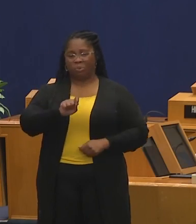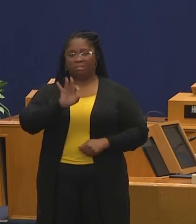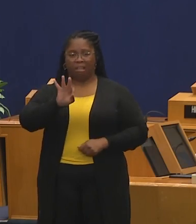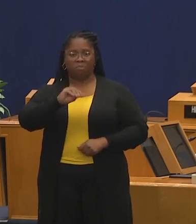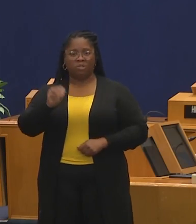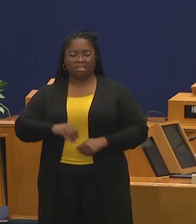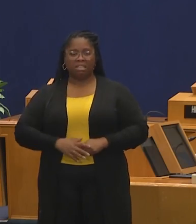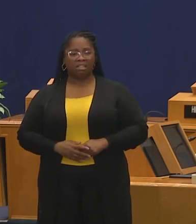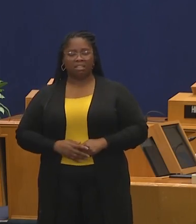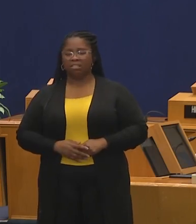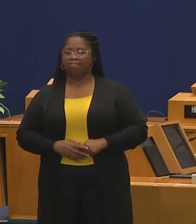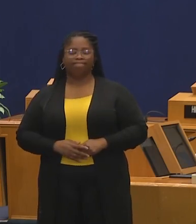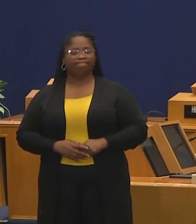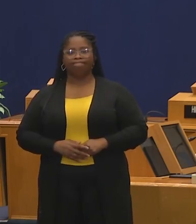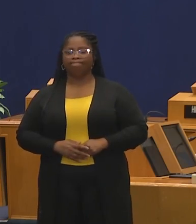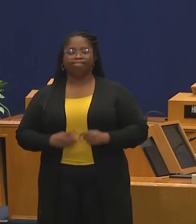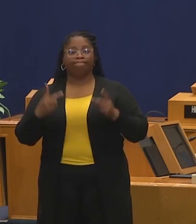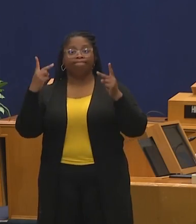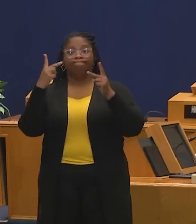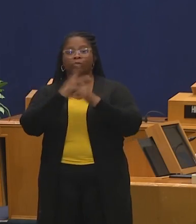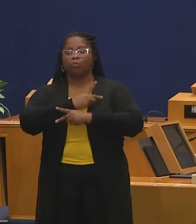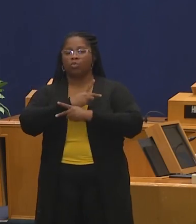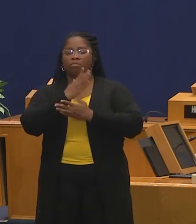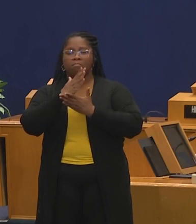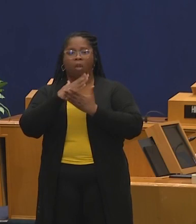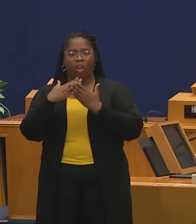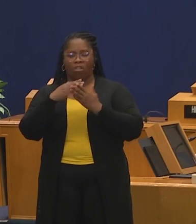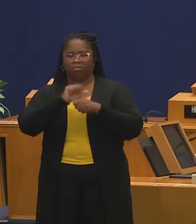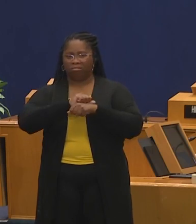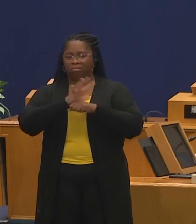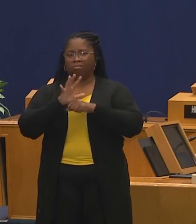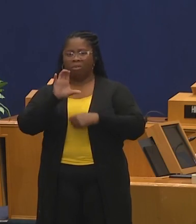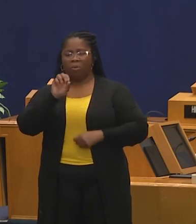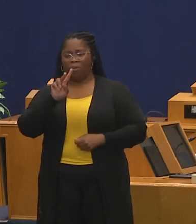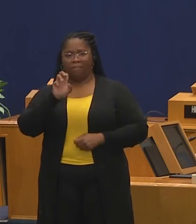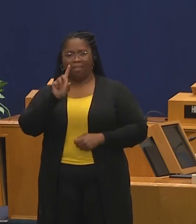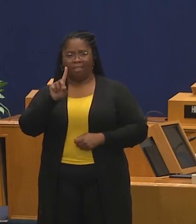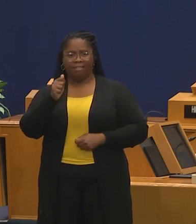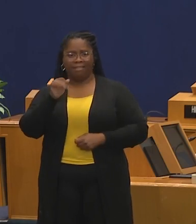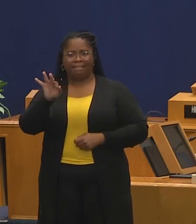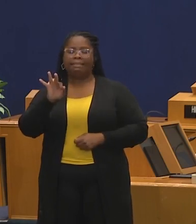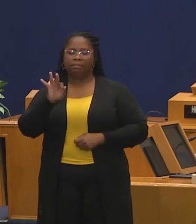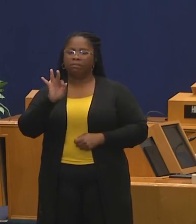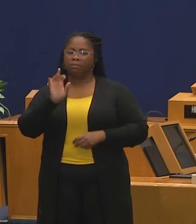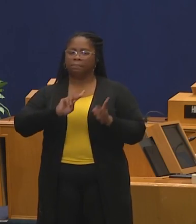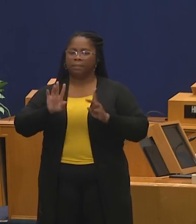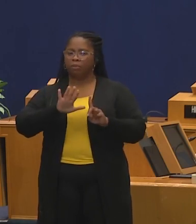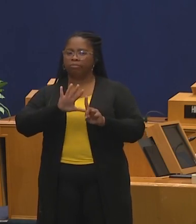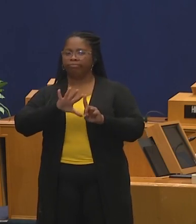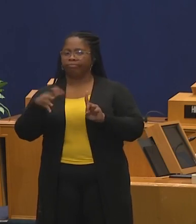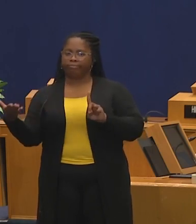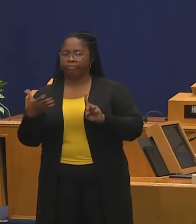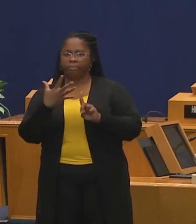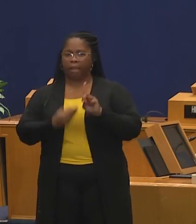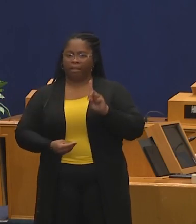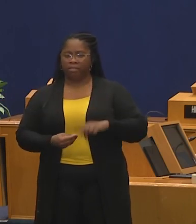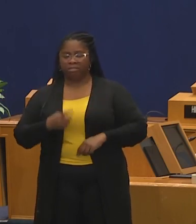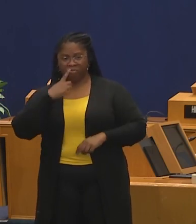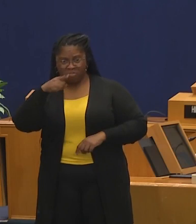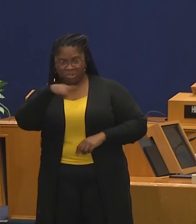most difficult part of the COVID-19 pandemic is losing people to this virus. And to all of you who have lost